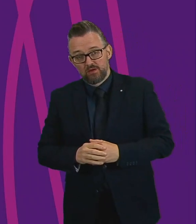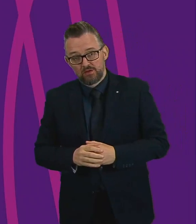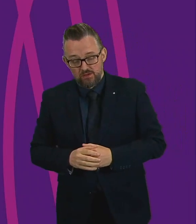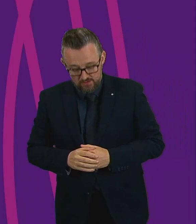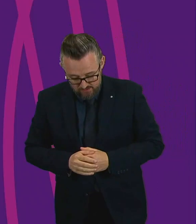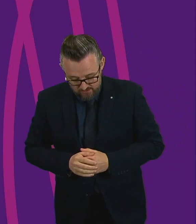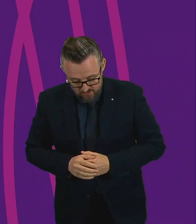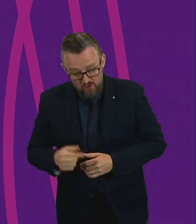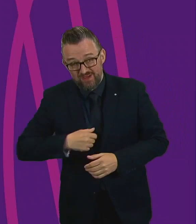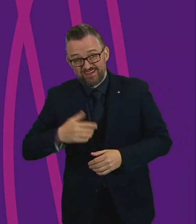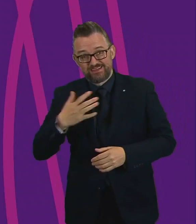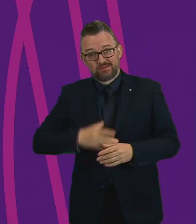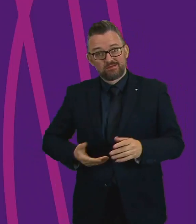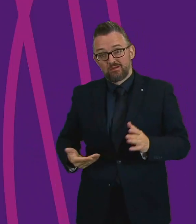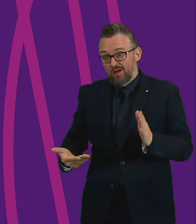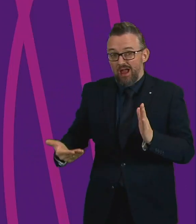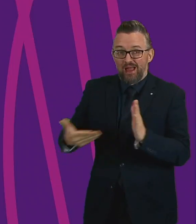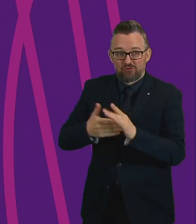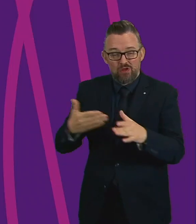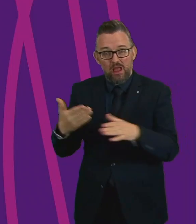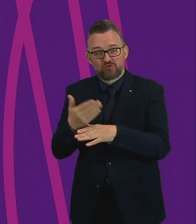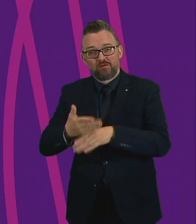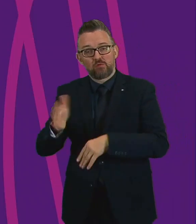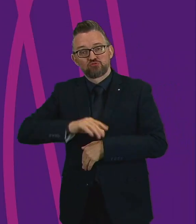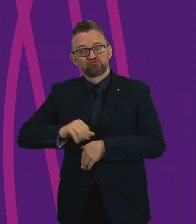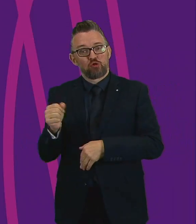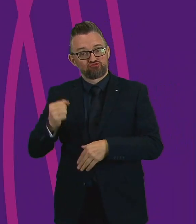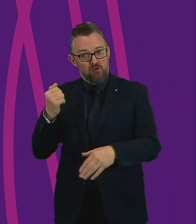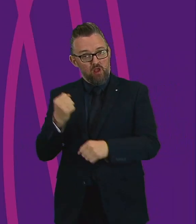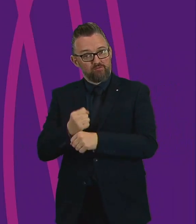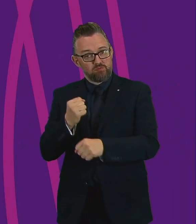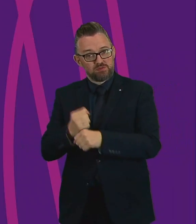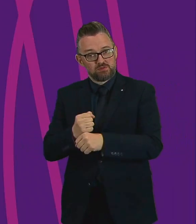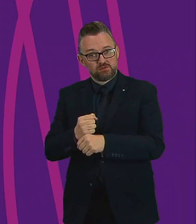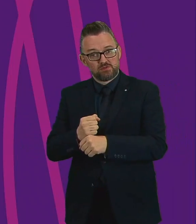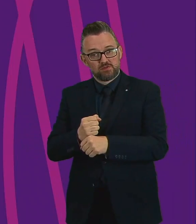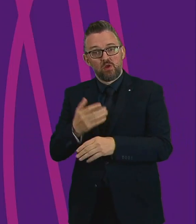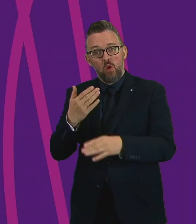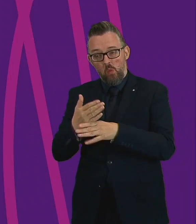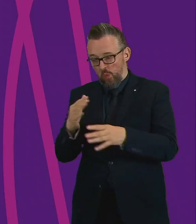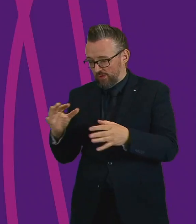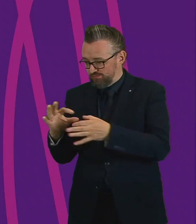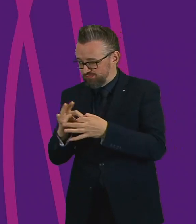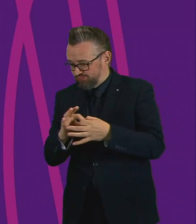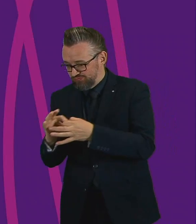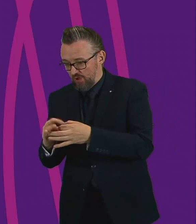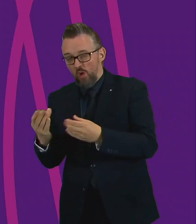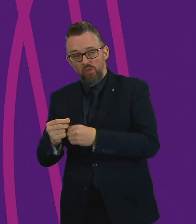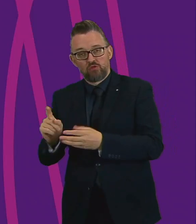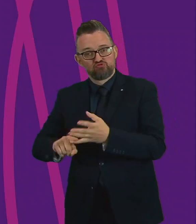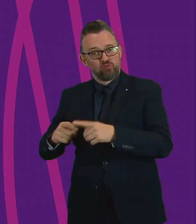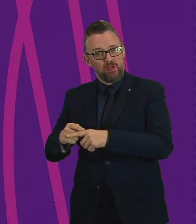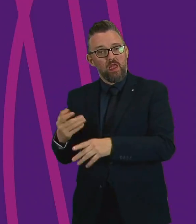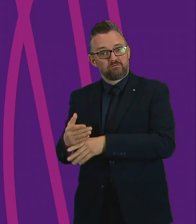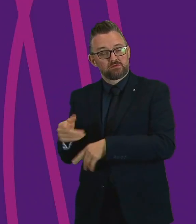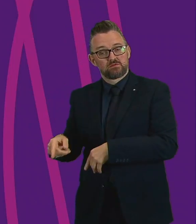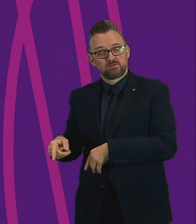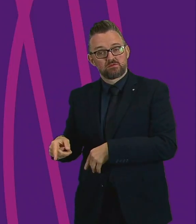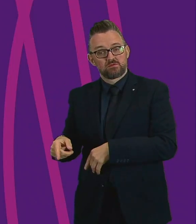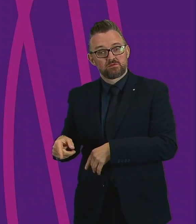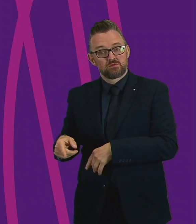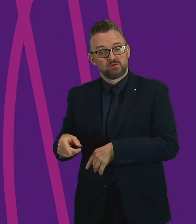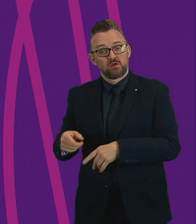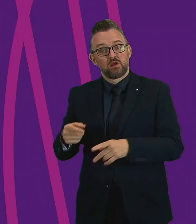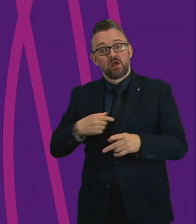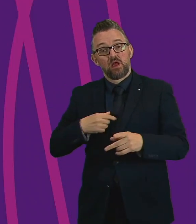also require further action from the Scottish Government to act in tandem with the UK's efforts. If we consider the